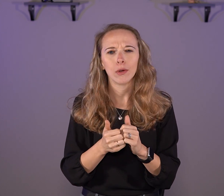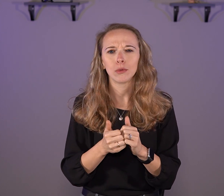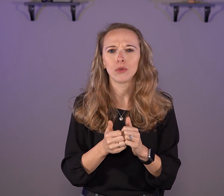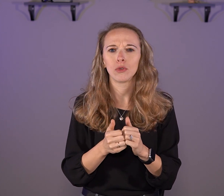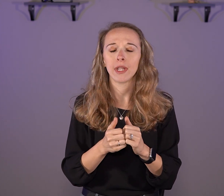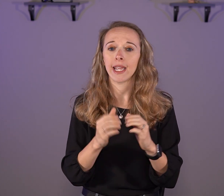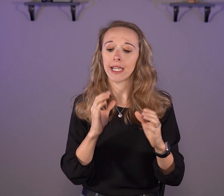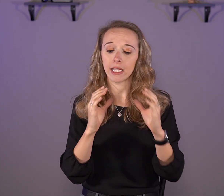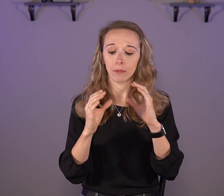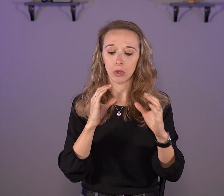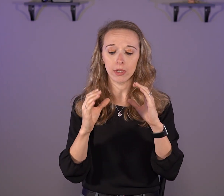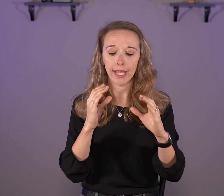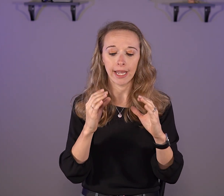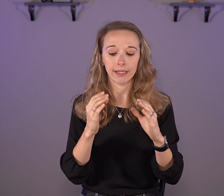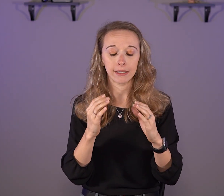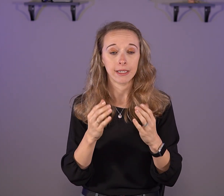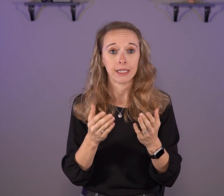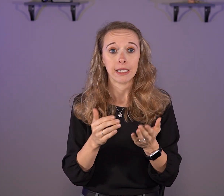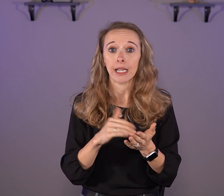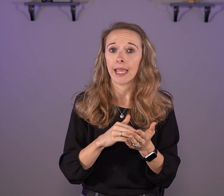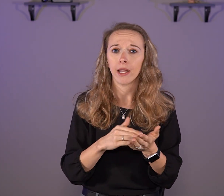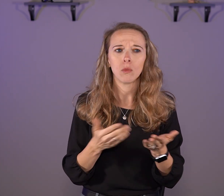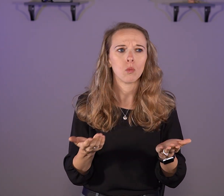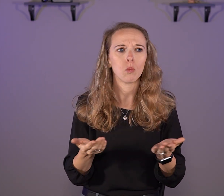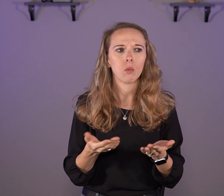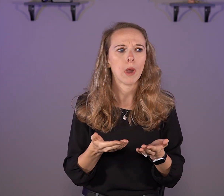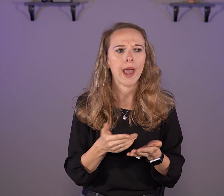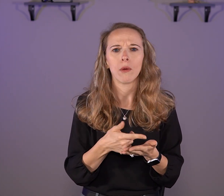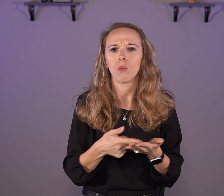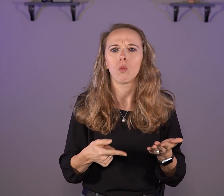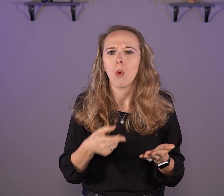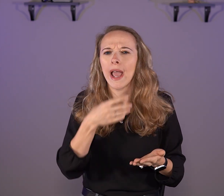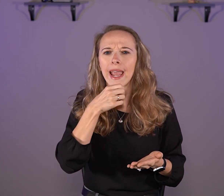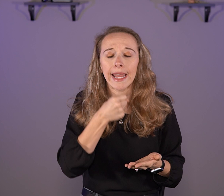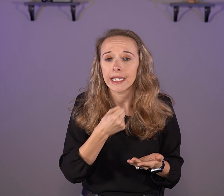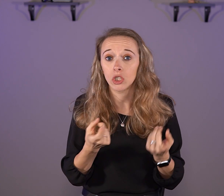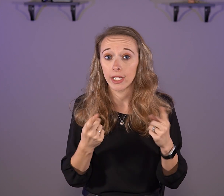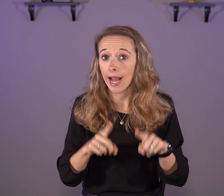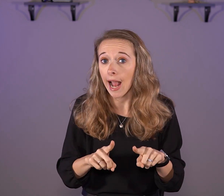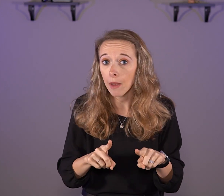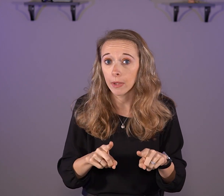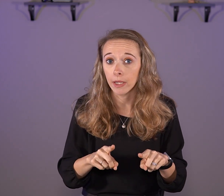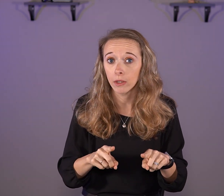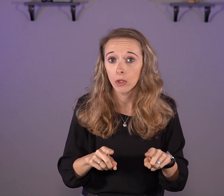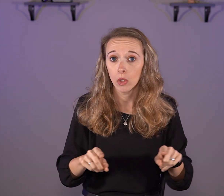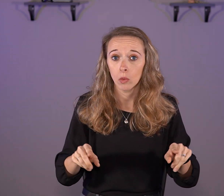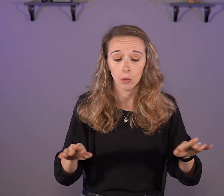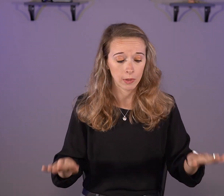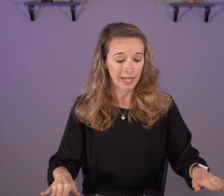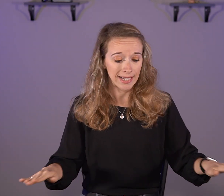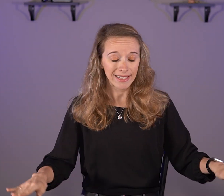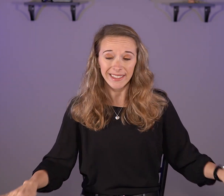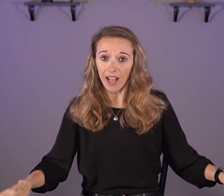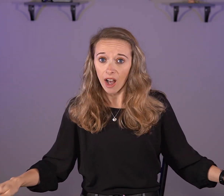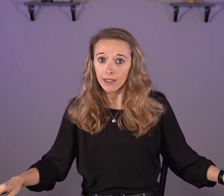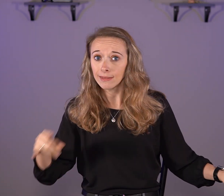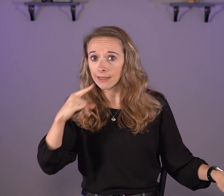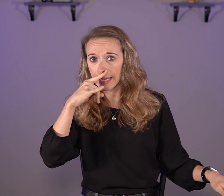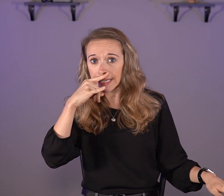How do they communicate? Again, at what age did it happen? Were they young